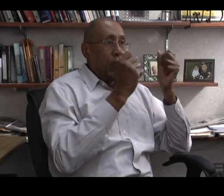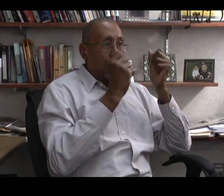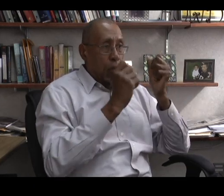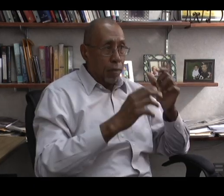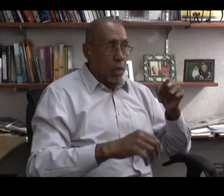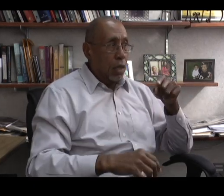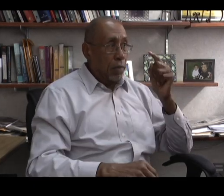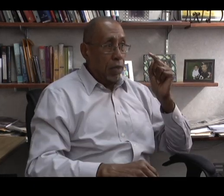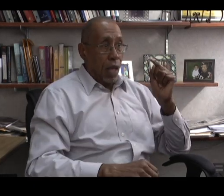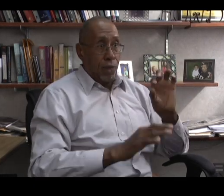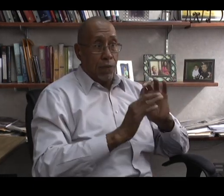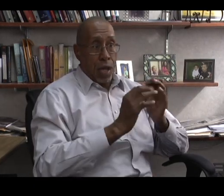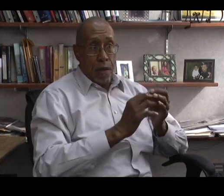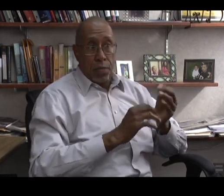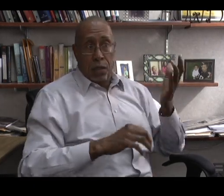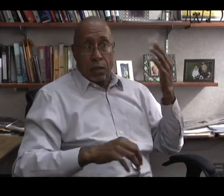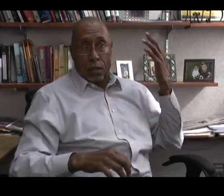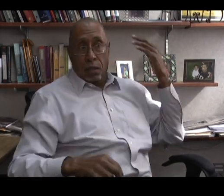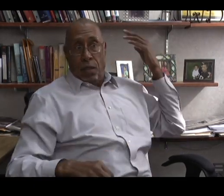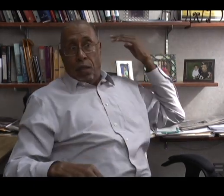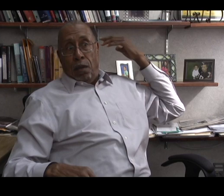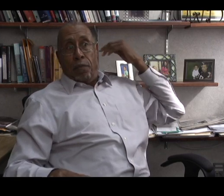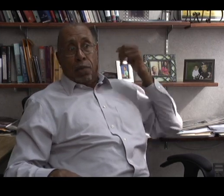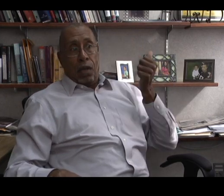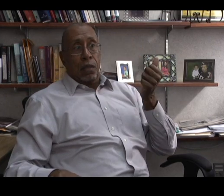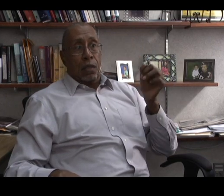would be common for many black deaf families